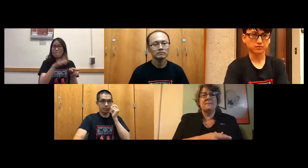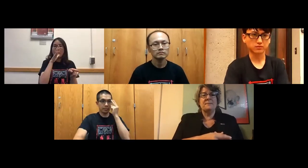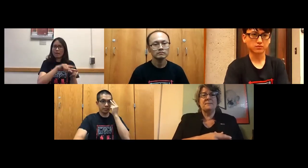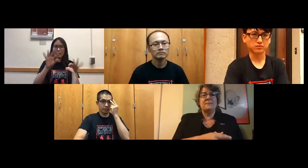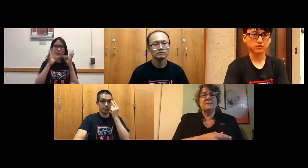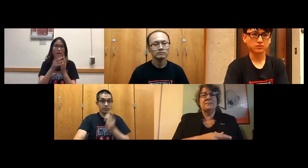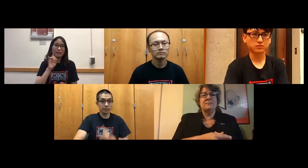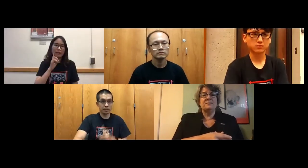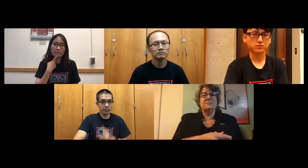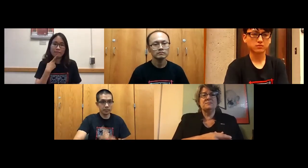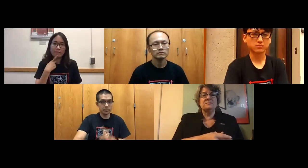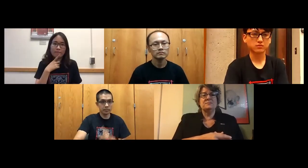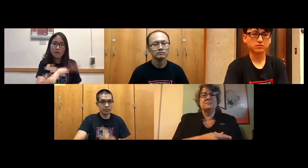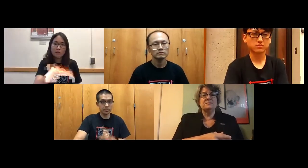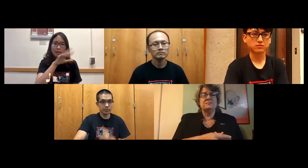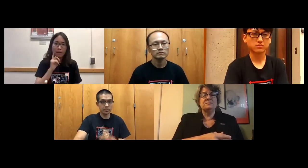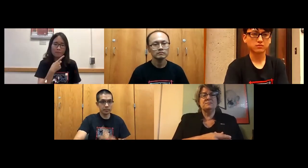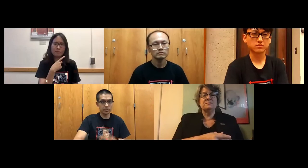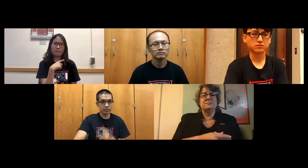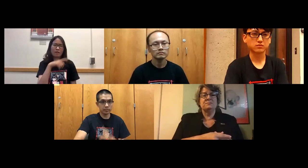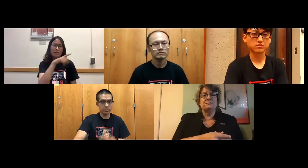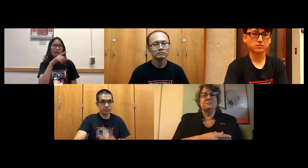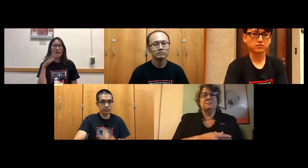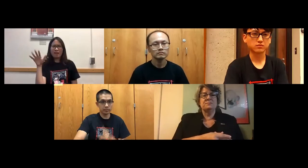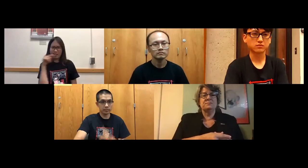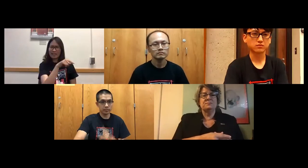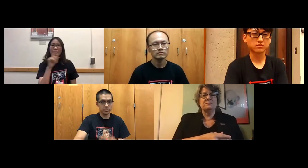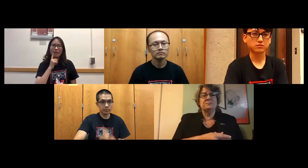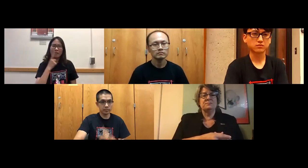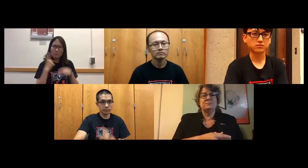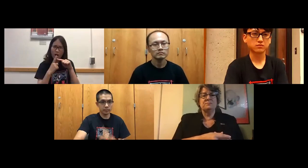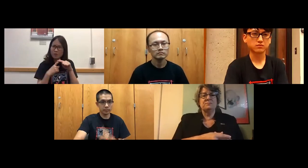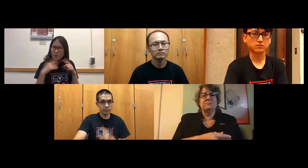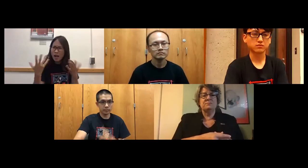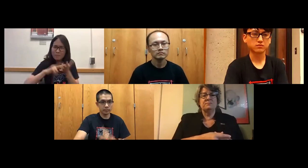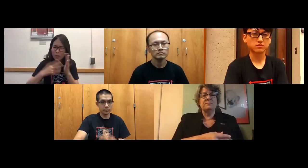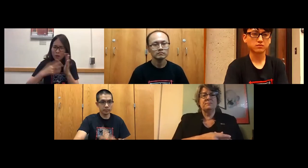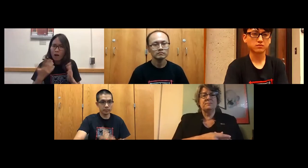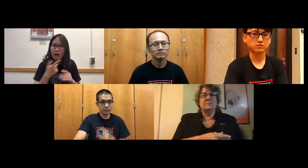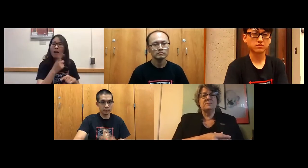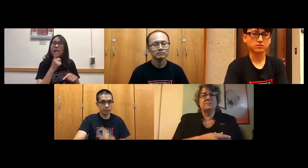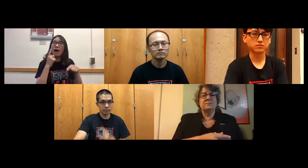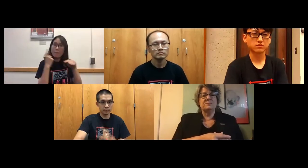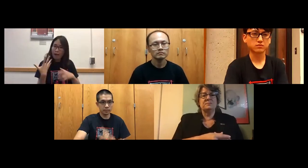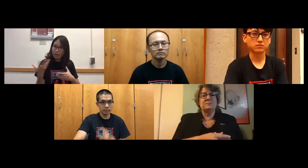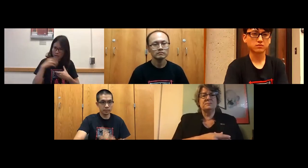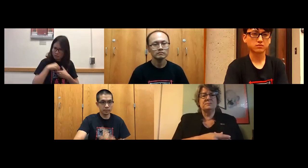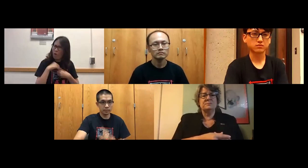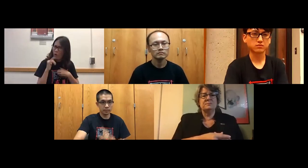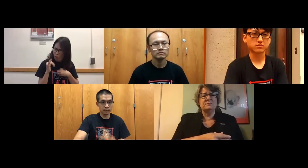Kids who are in high school there with families who are deaf, mothers who are deaf, you know, parents who are deaf, and then Deaf Plus. I had to ask, what does that mean?